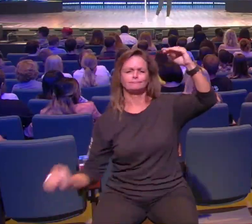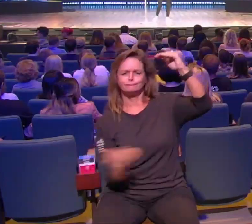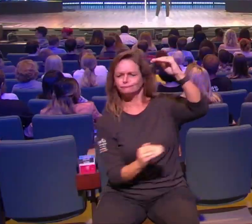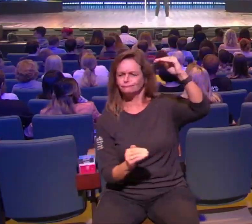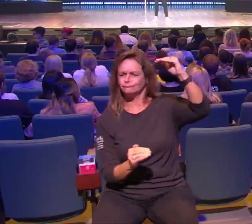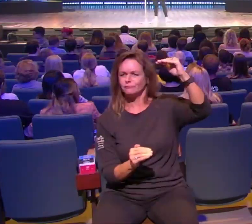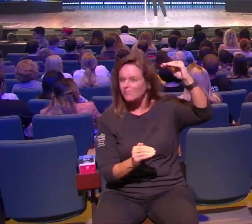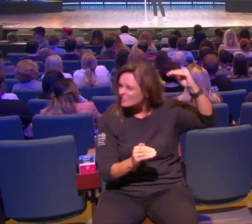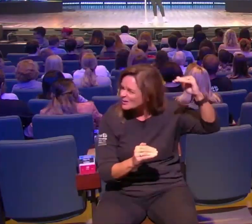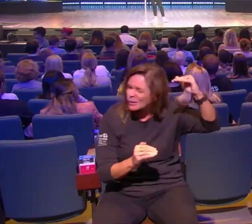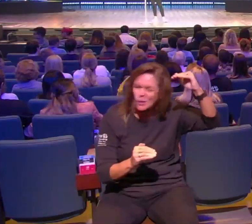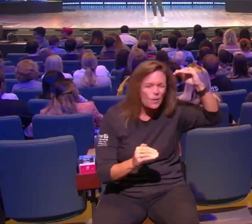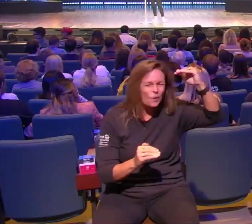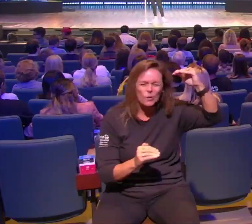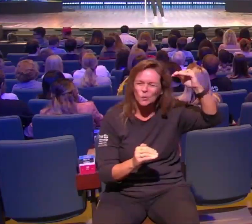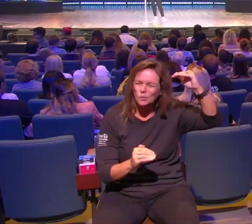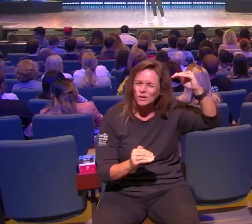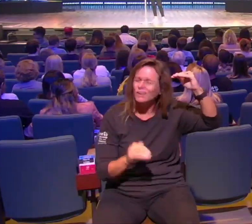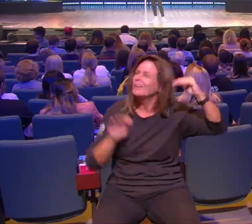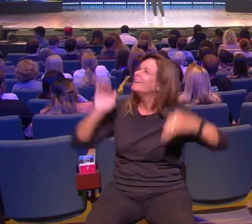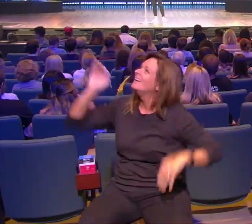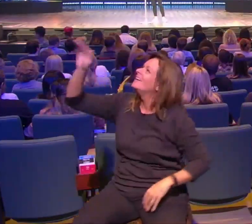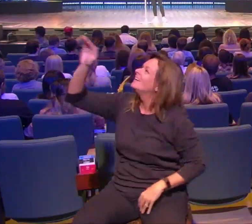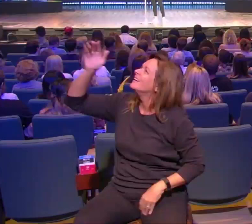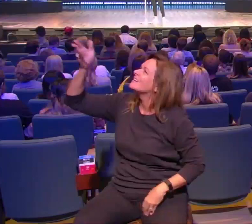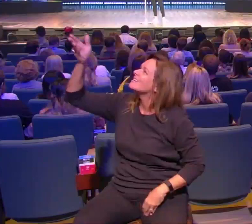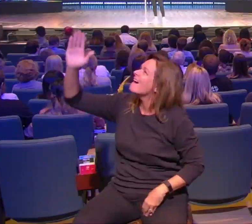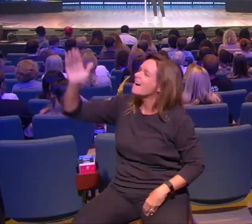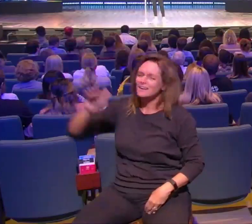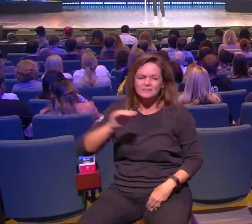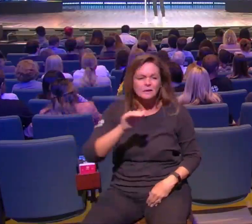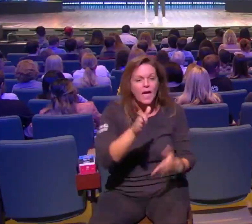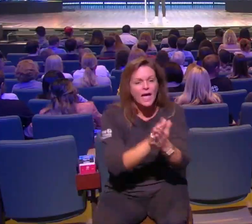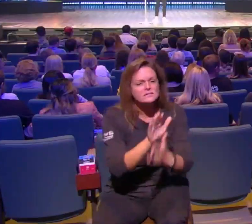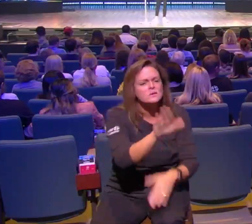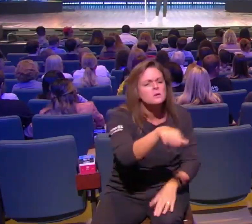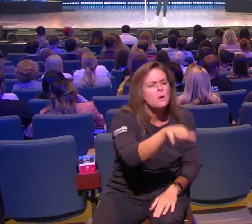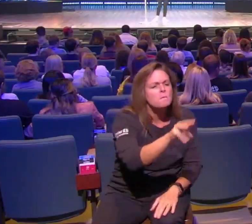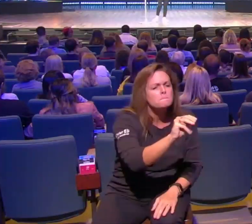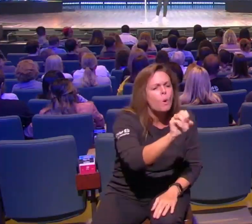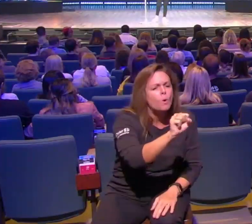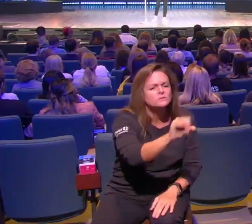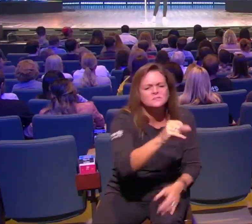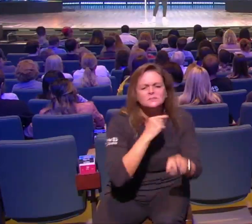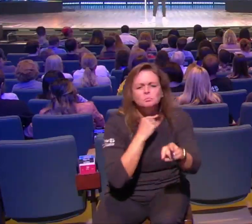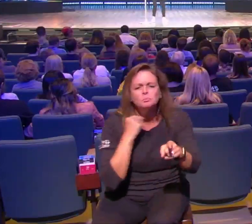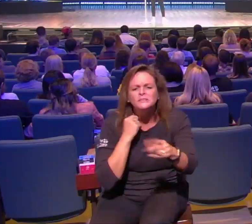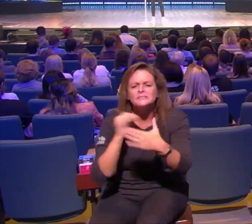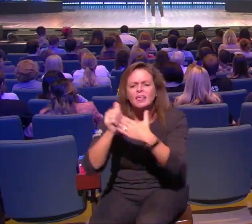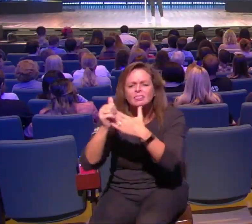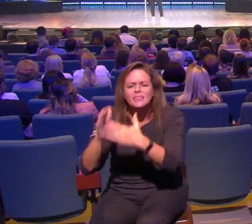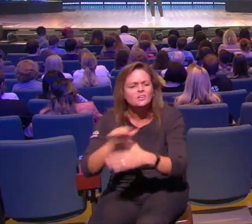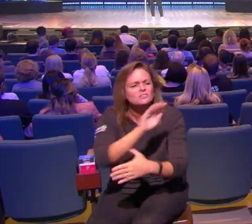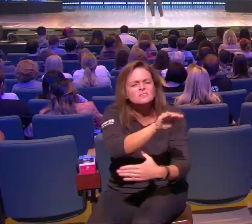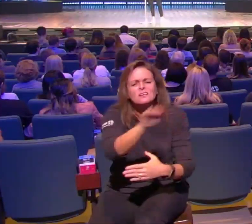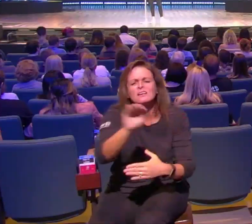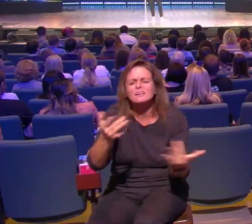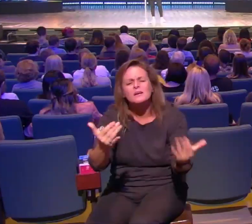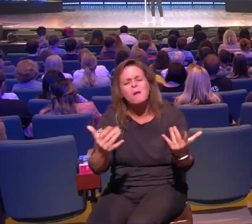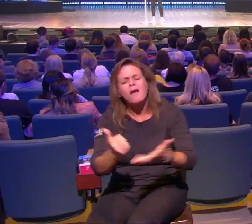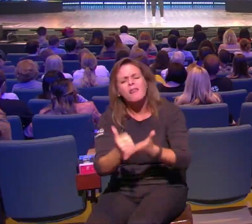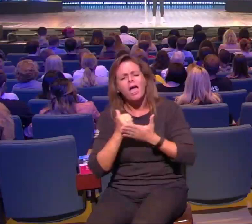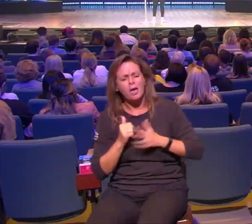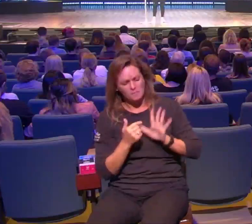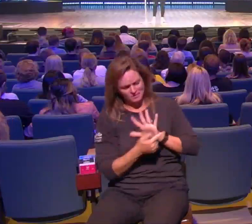wrong, God always gets it right. He always gets it right. See, these girls, they had a huge problem. They